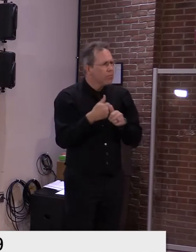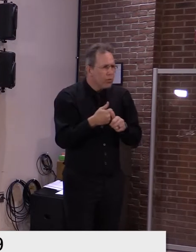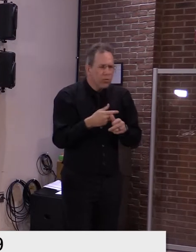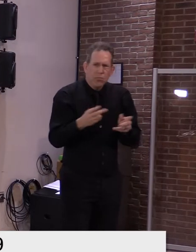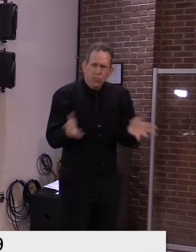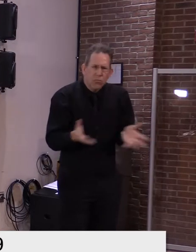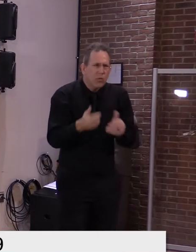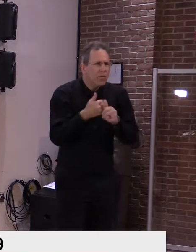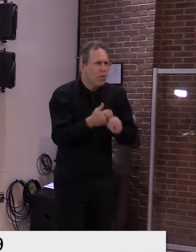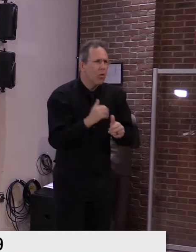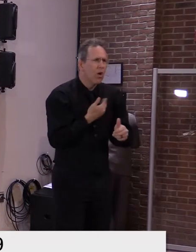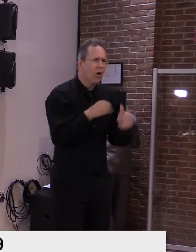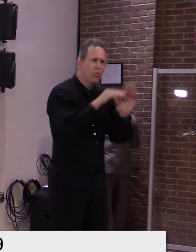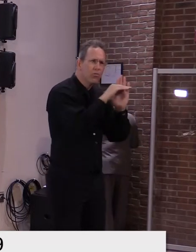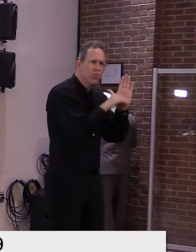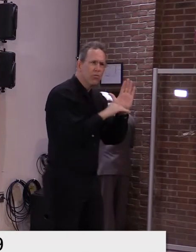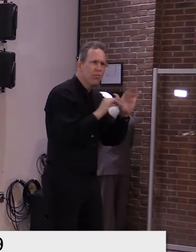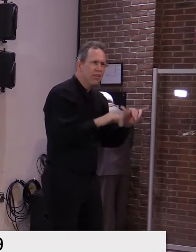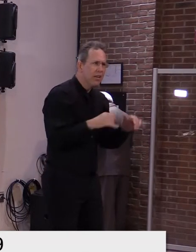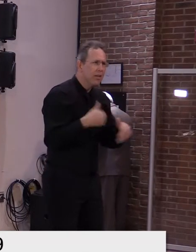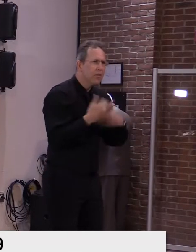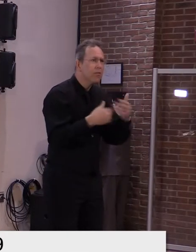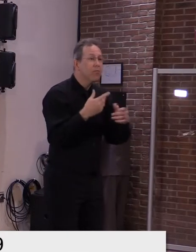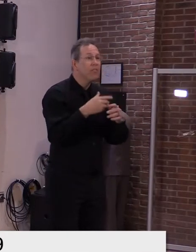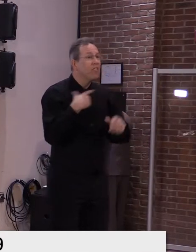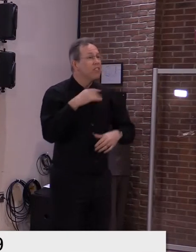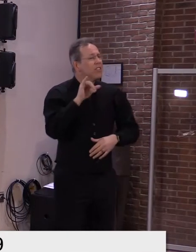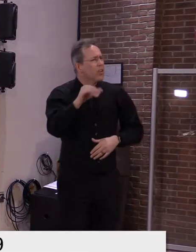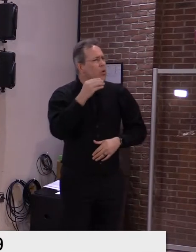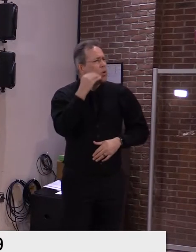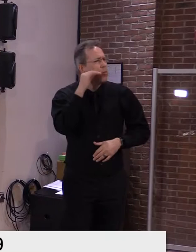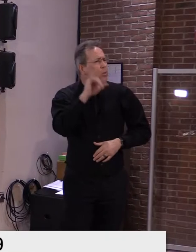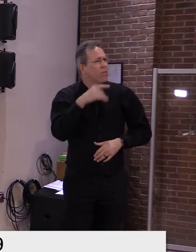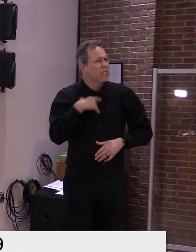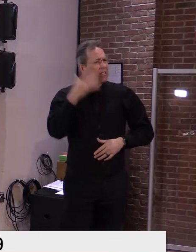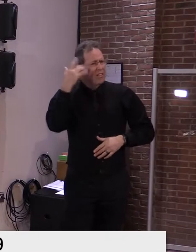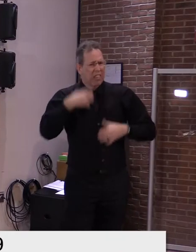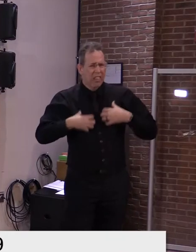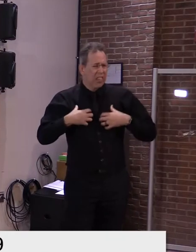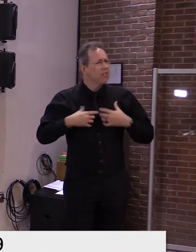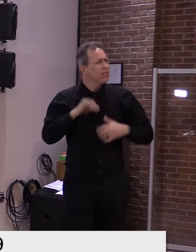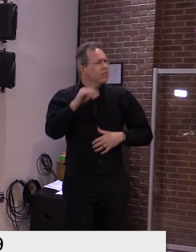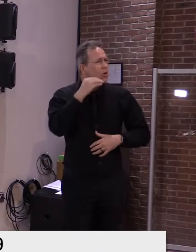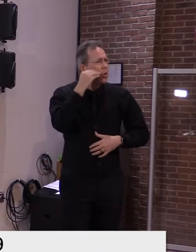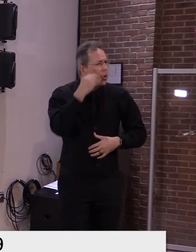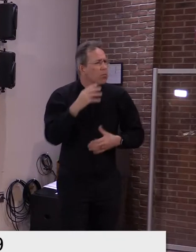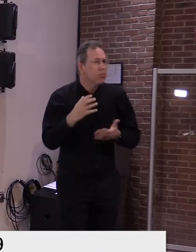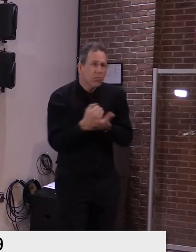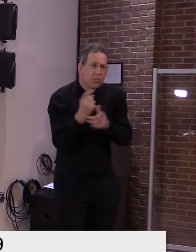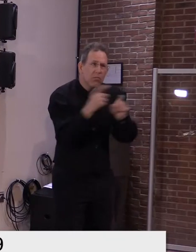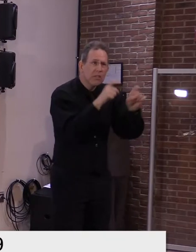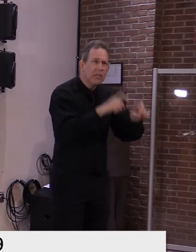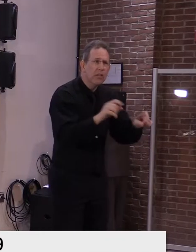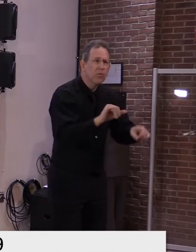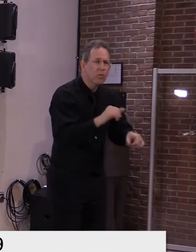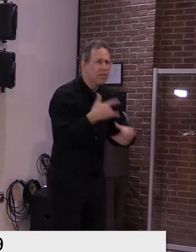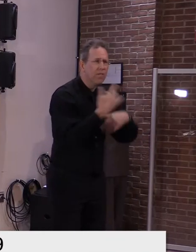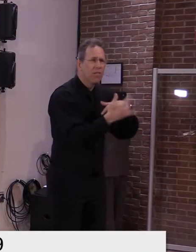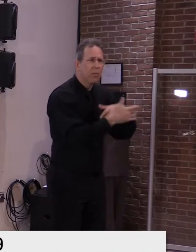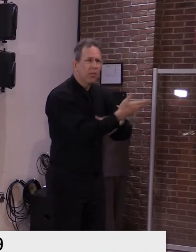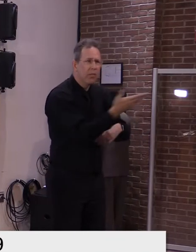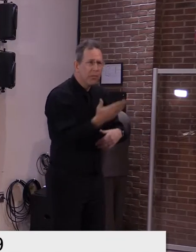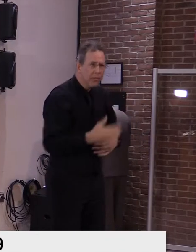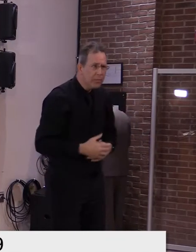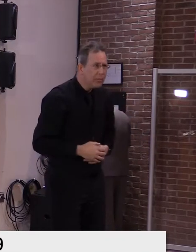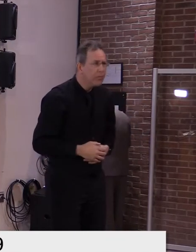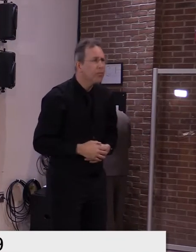and stay home and get tested when you're not feeling well. If we stick together and stay united, we'll get to the